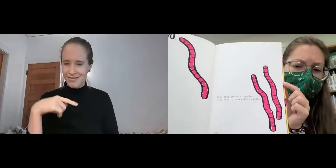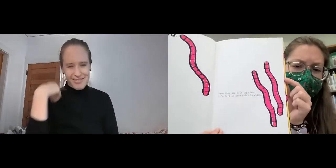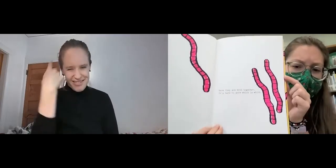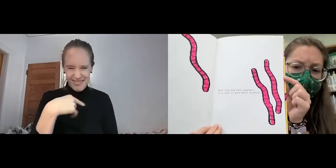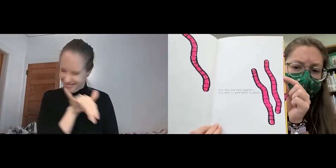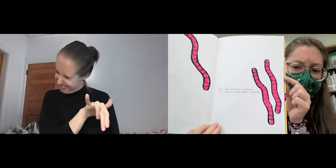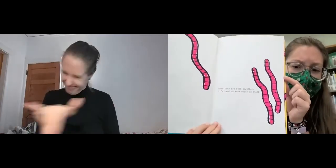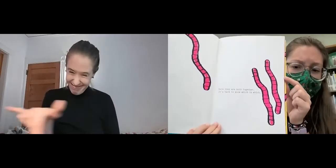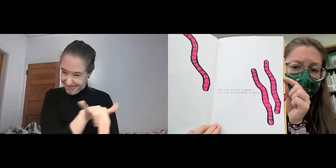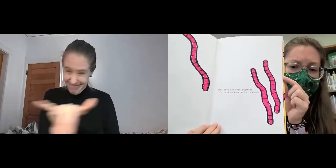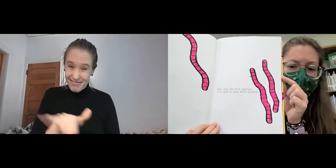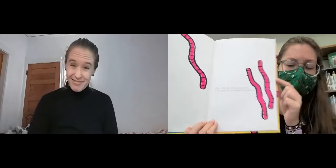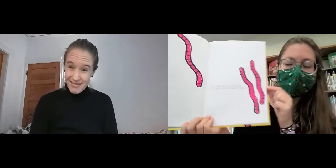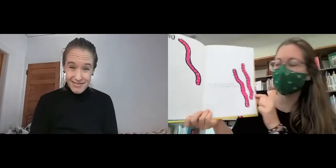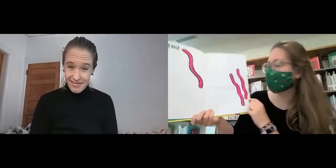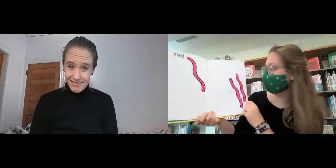worms?